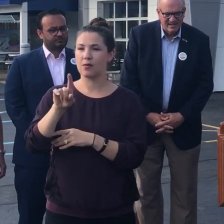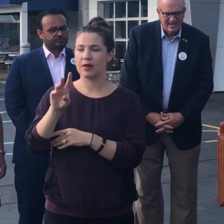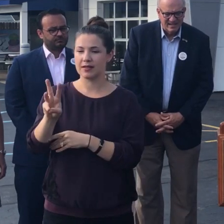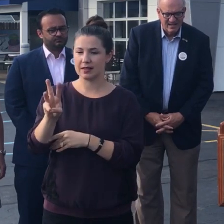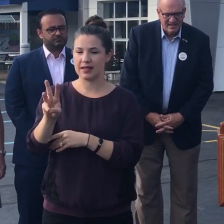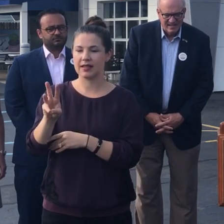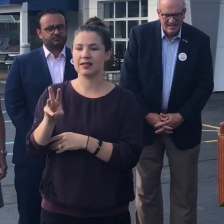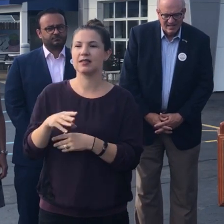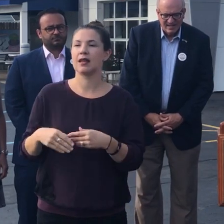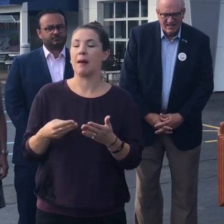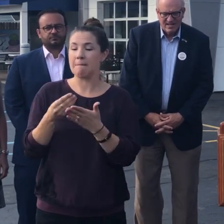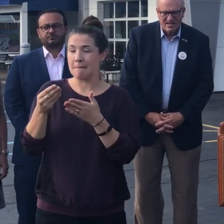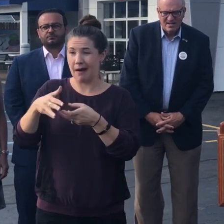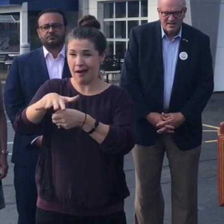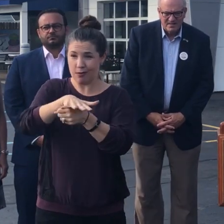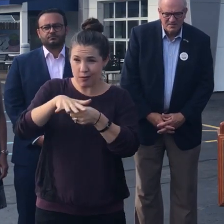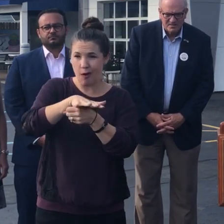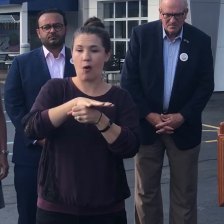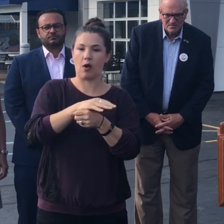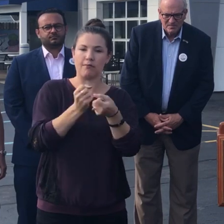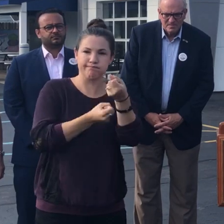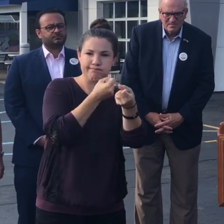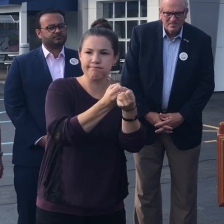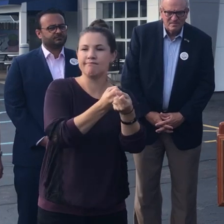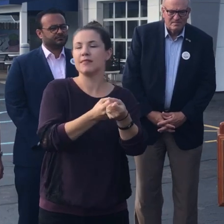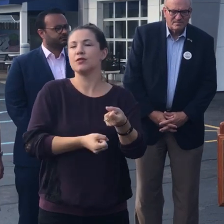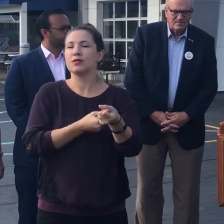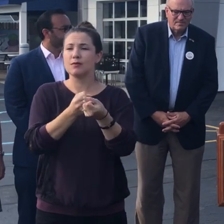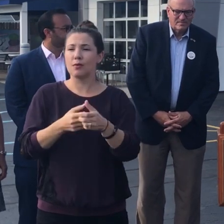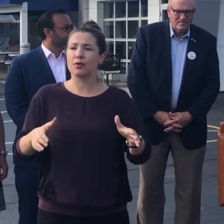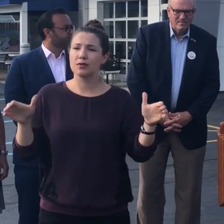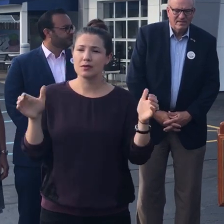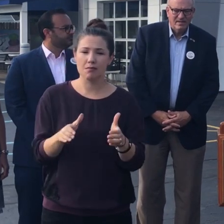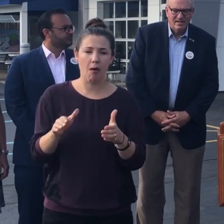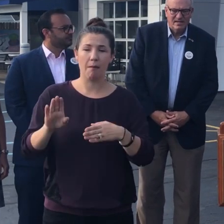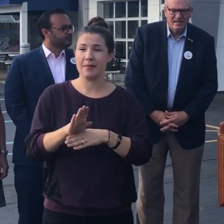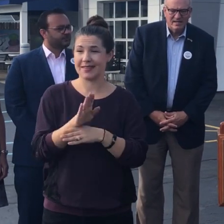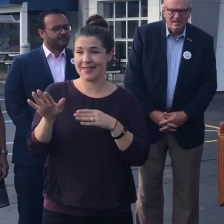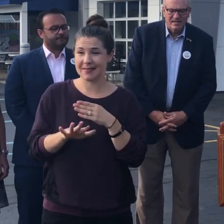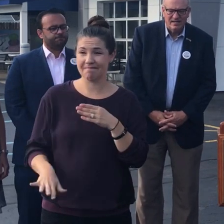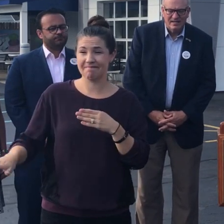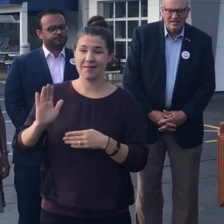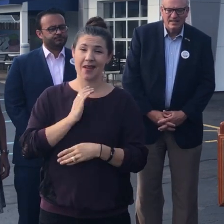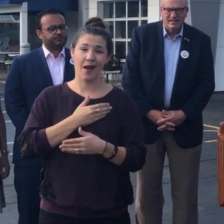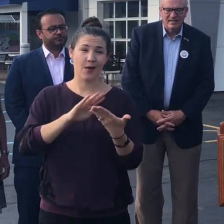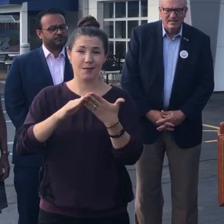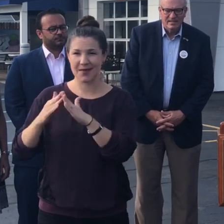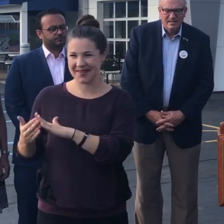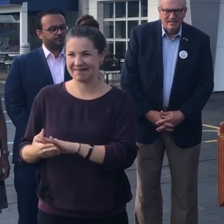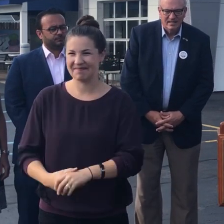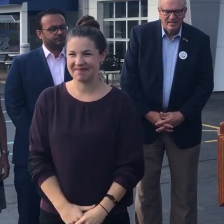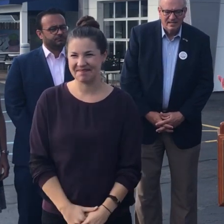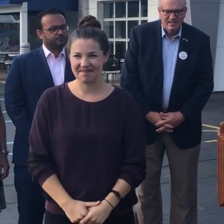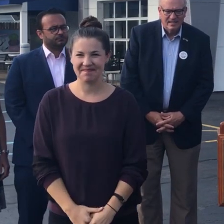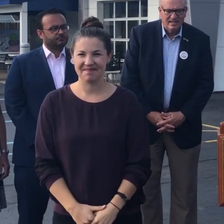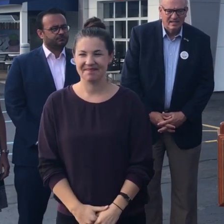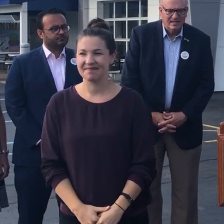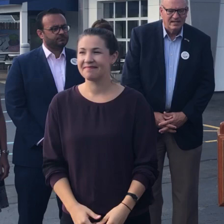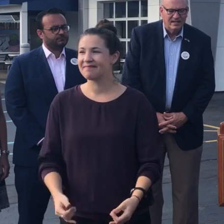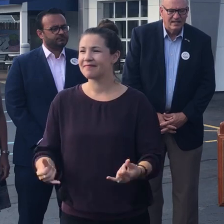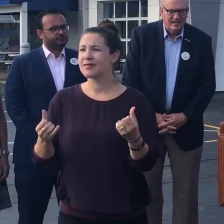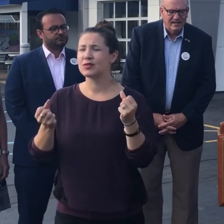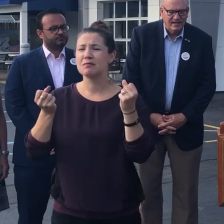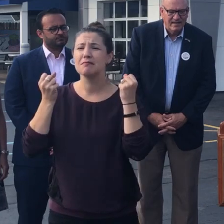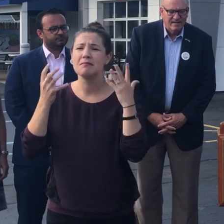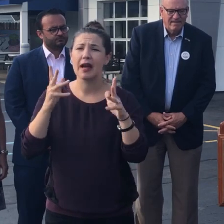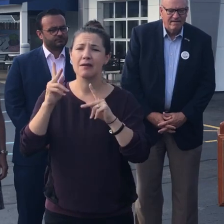Buy Local campaign to support the small businesses in our community. We are joined today by so